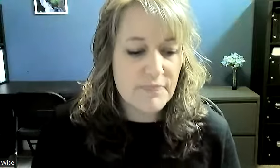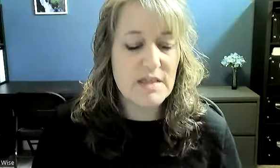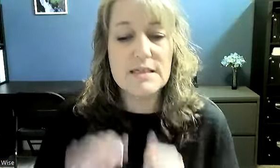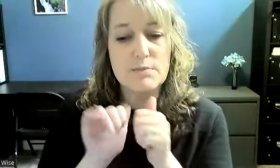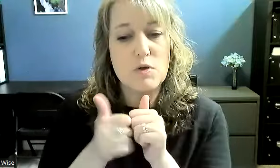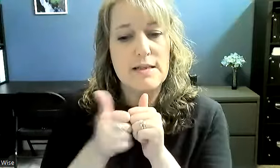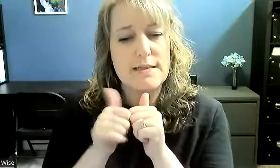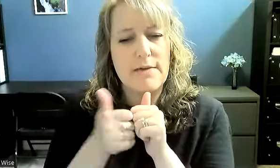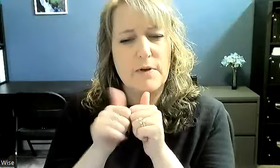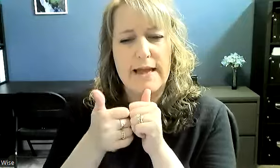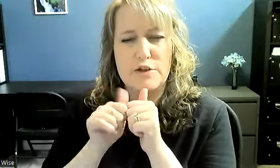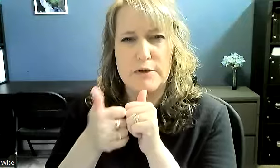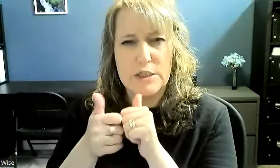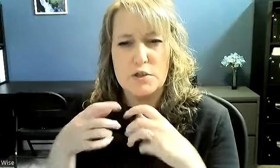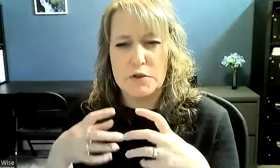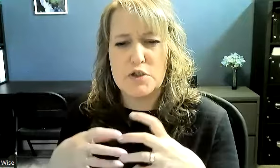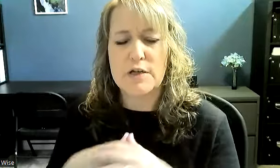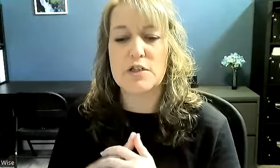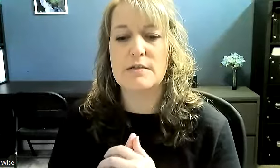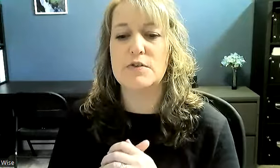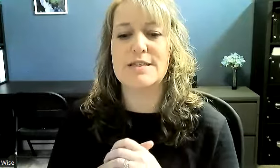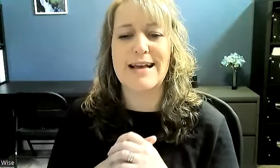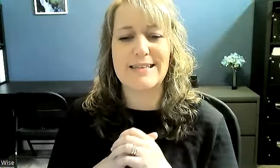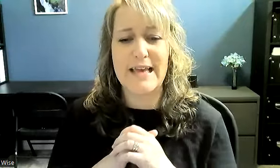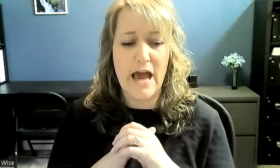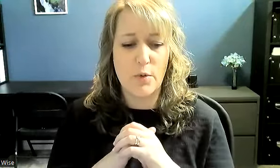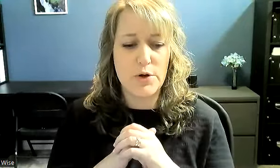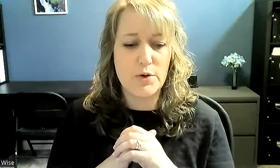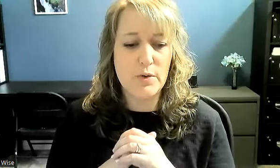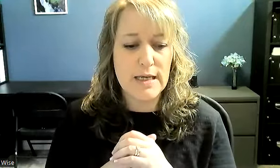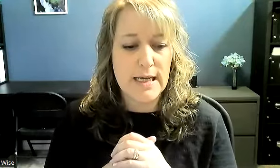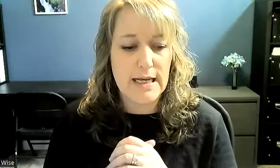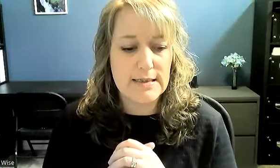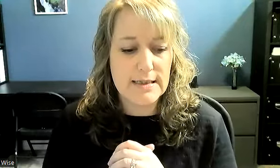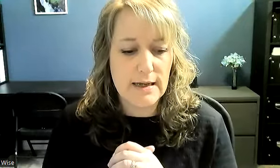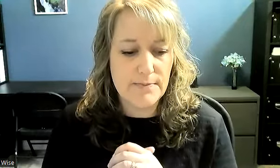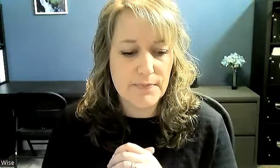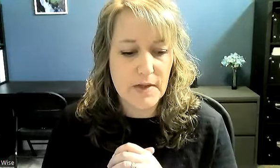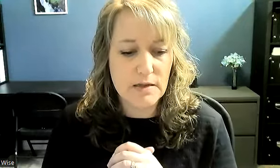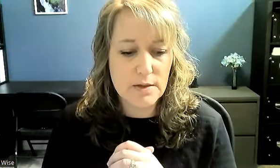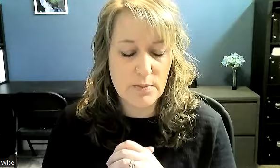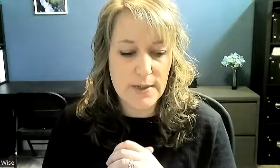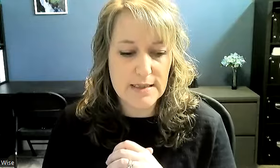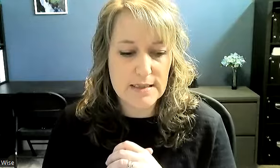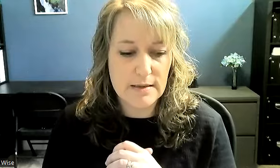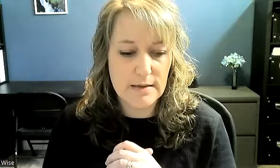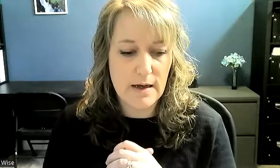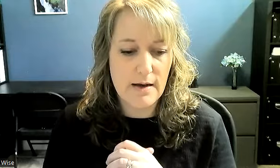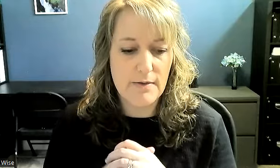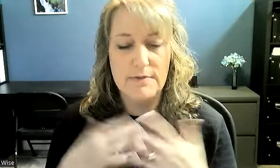This is mostly the sign for like directions or instructions. If you're just asking, how are you? It's a little bit of